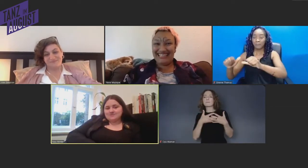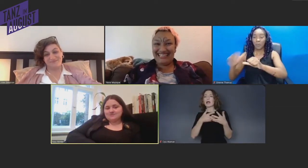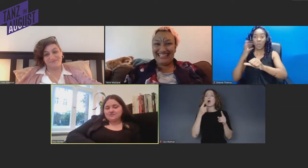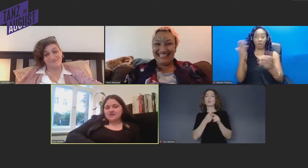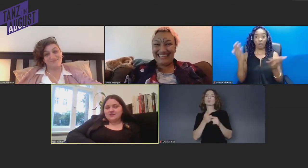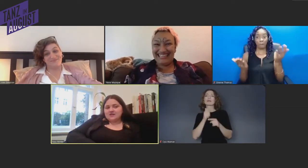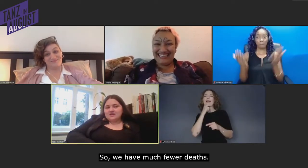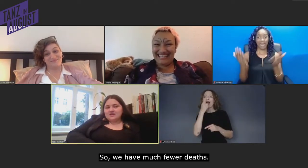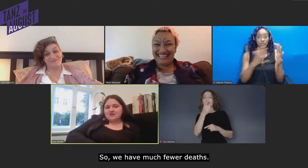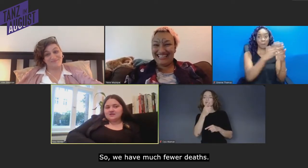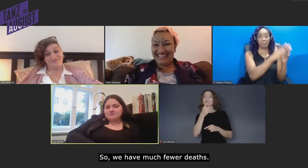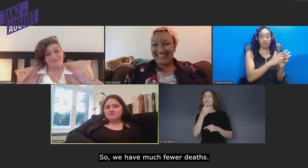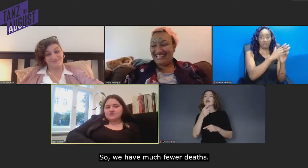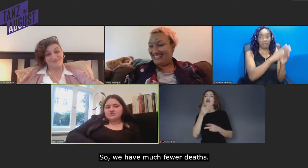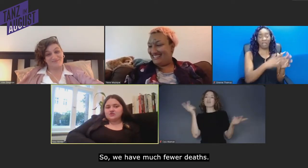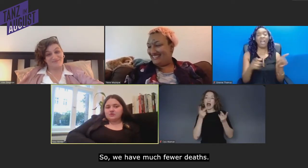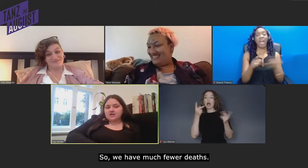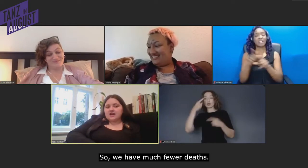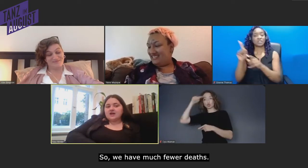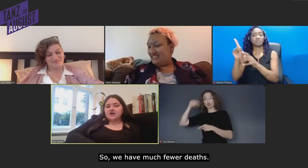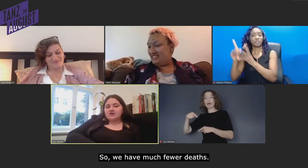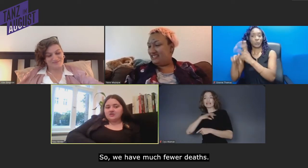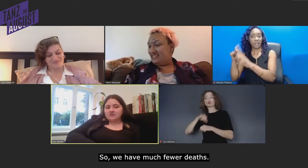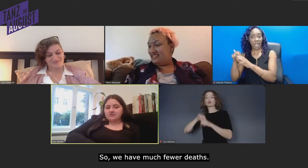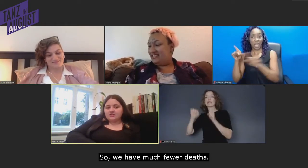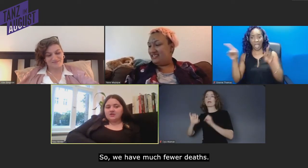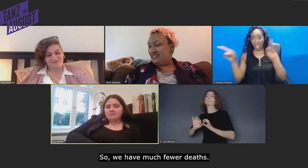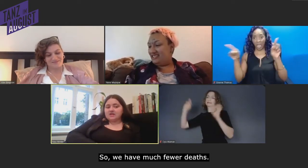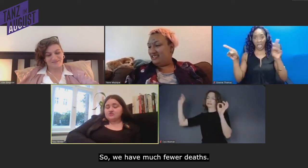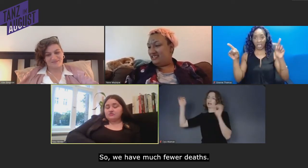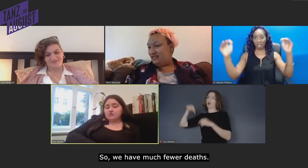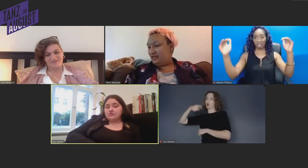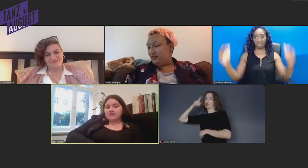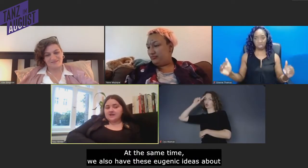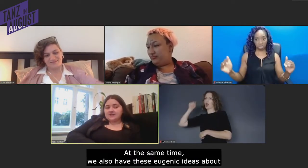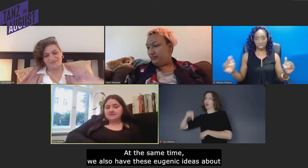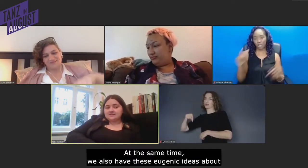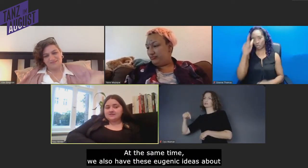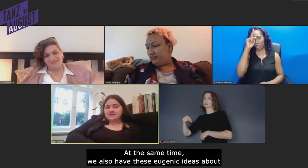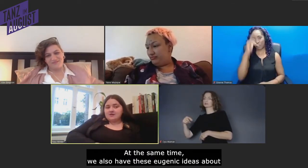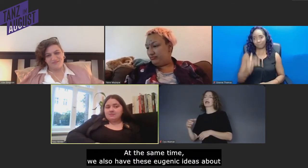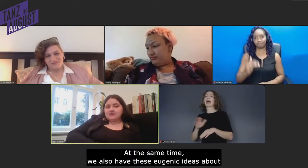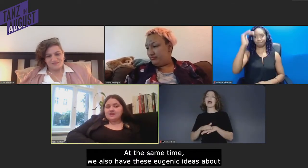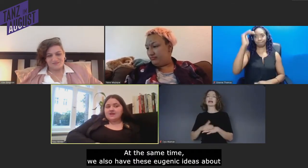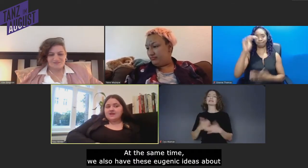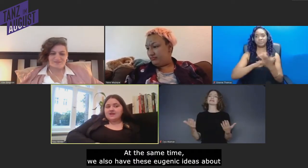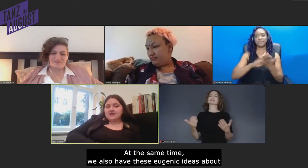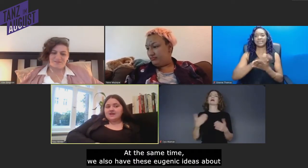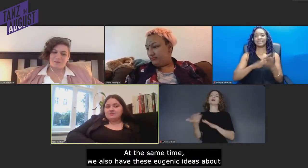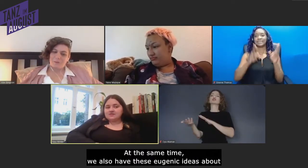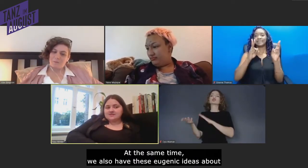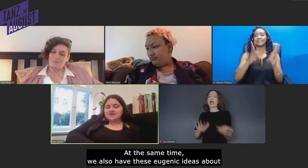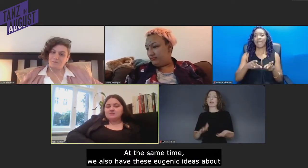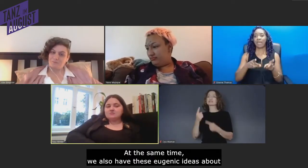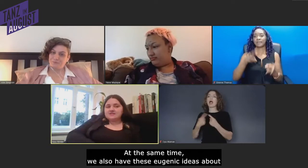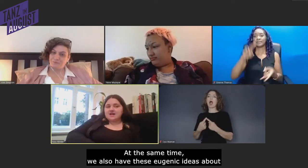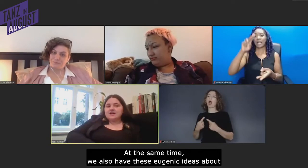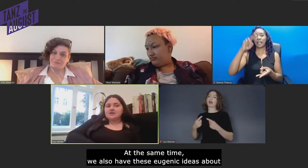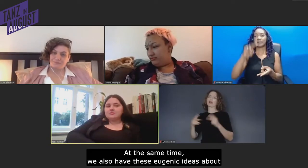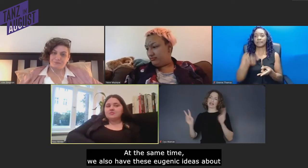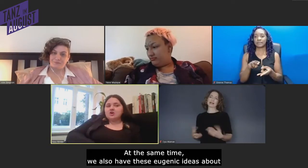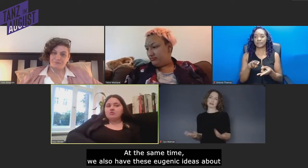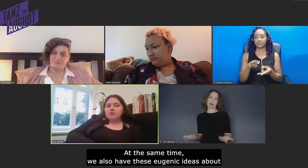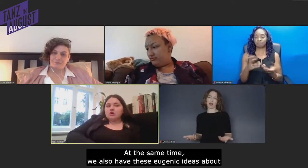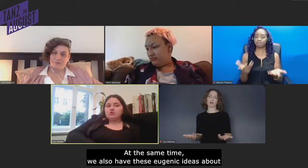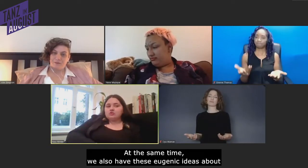UK. So we have much fewer deaths, but at the same